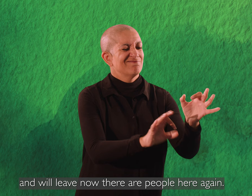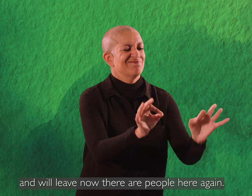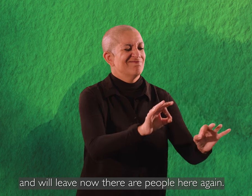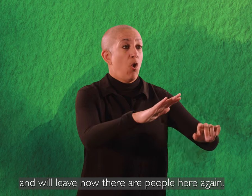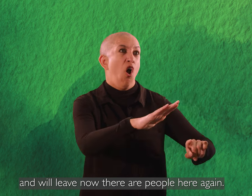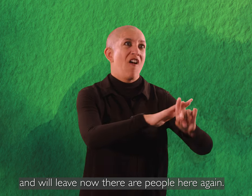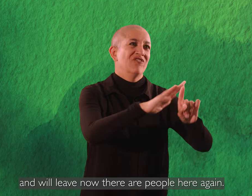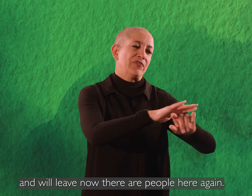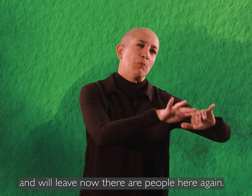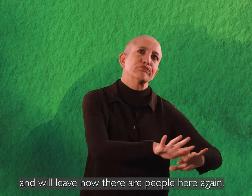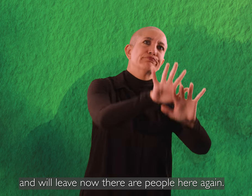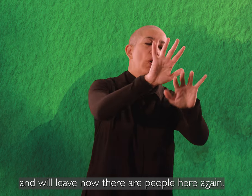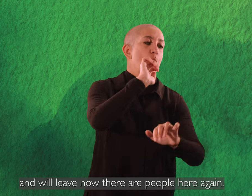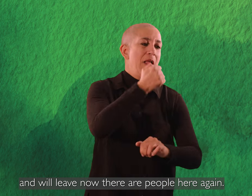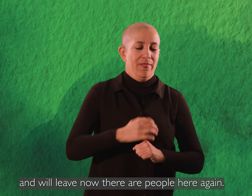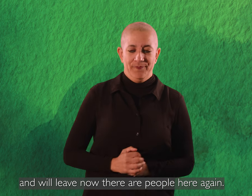again.